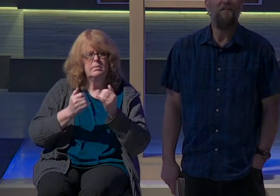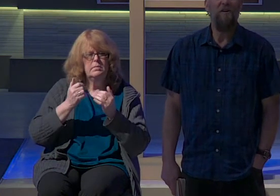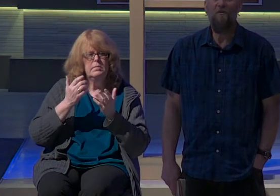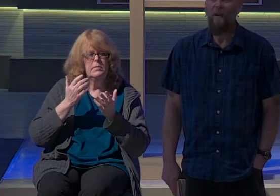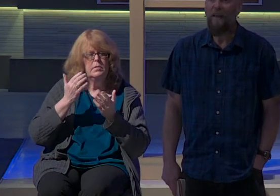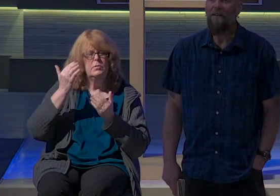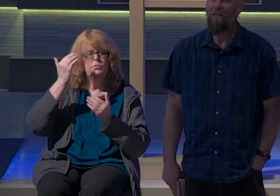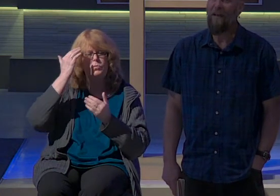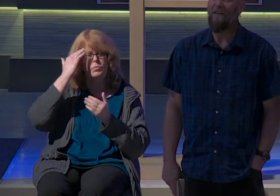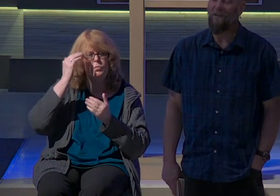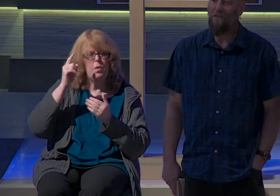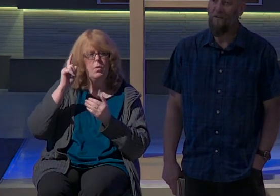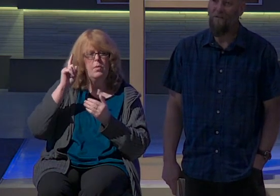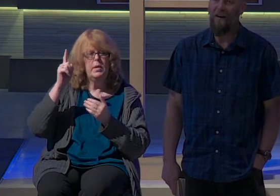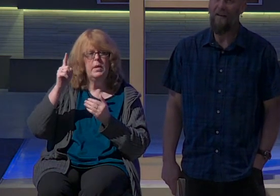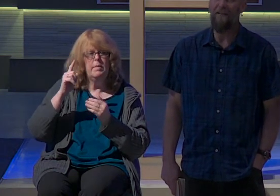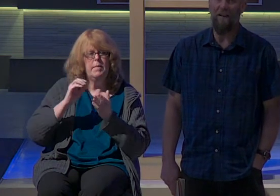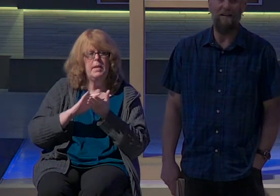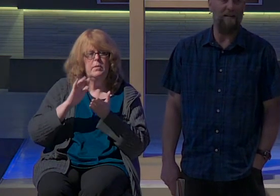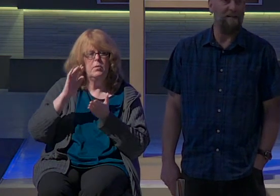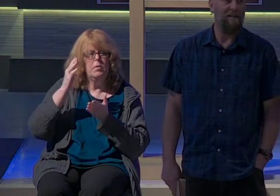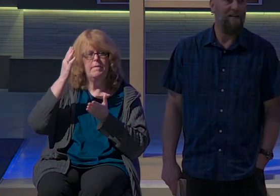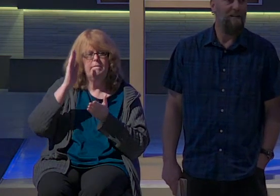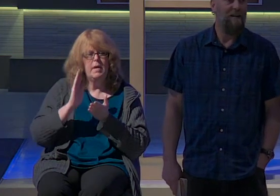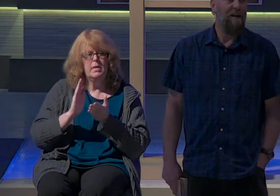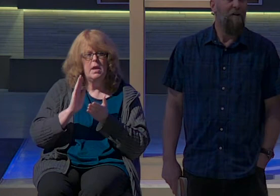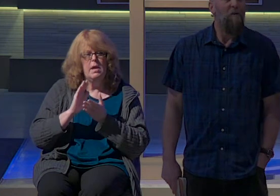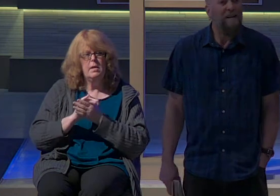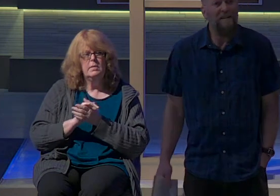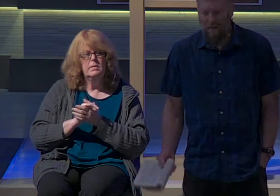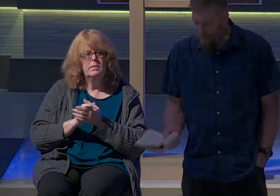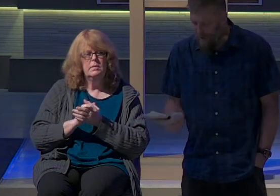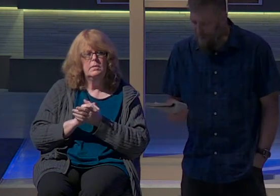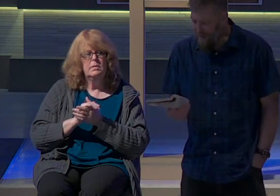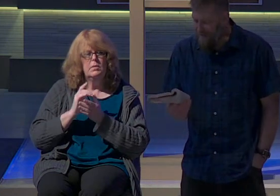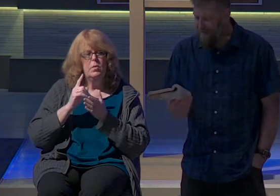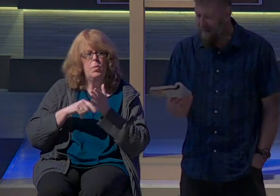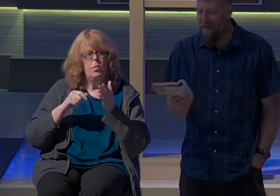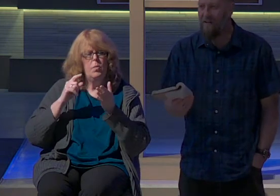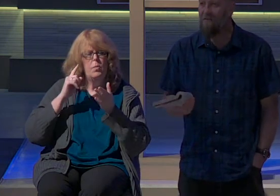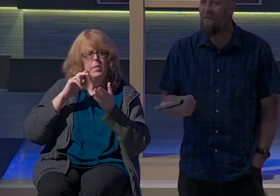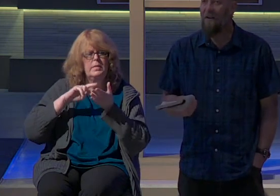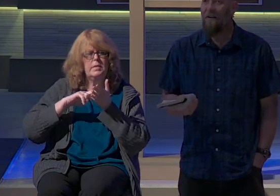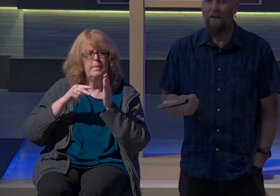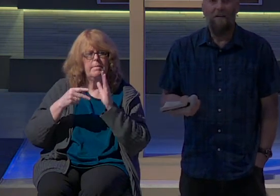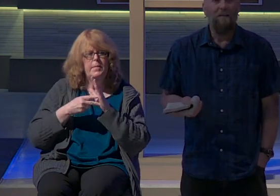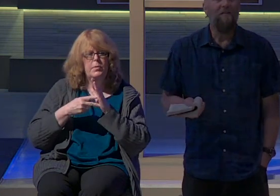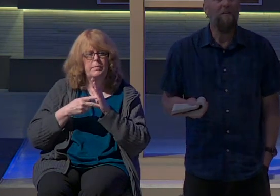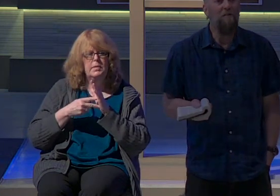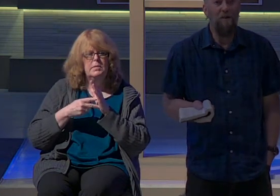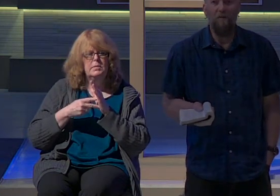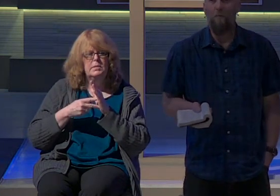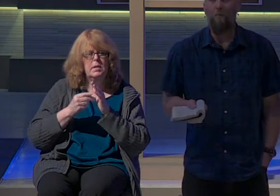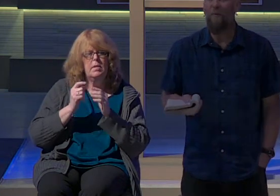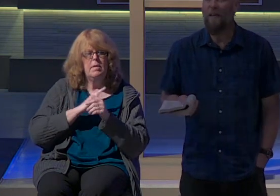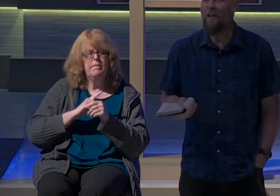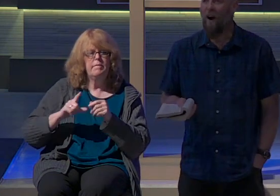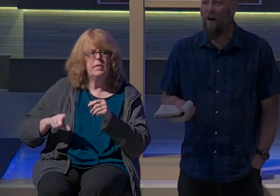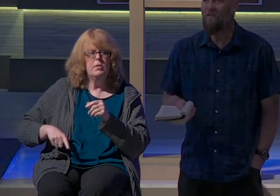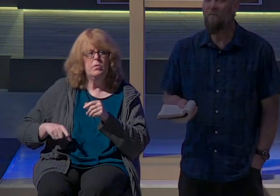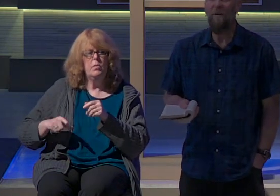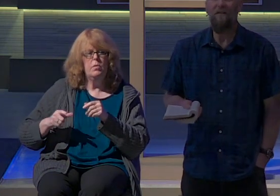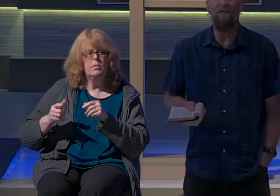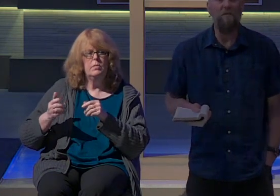To know him and glorify God. What is the purpose of the Lord